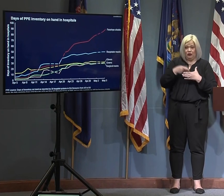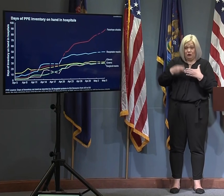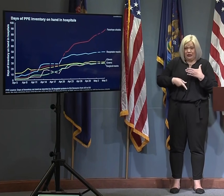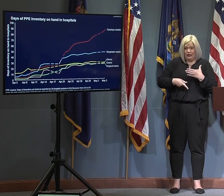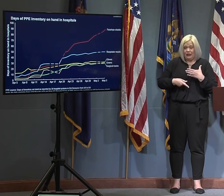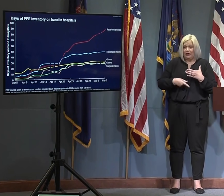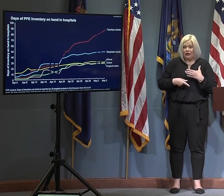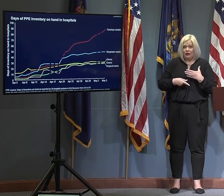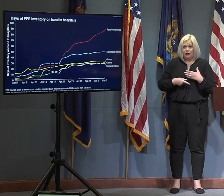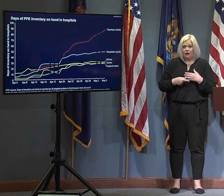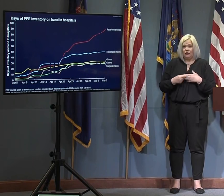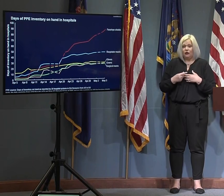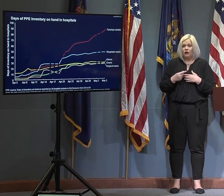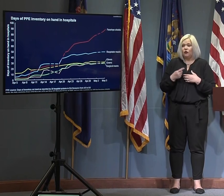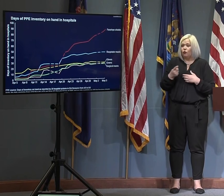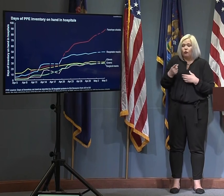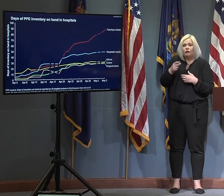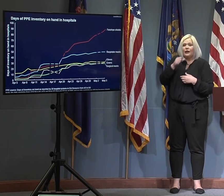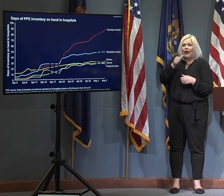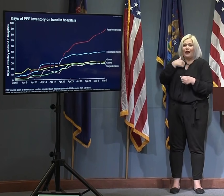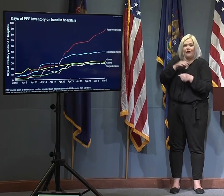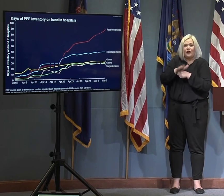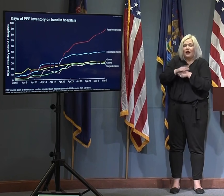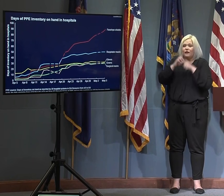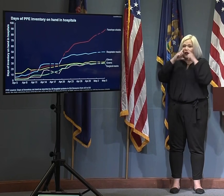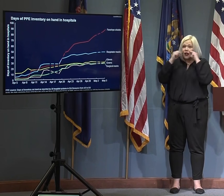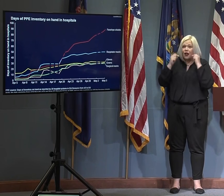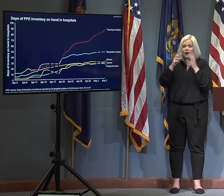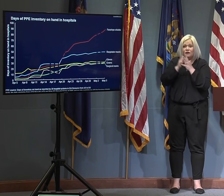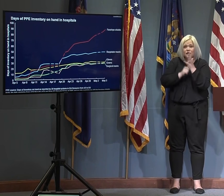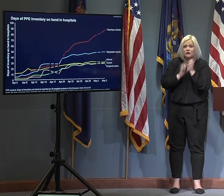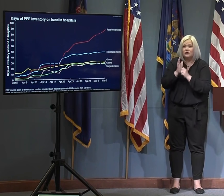had one shift's worth of